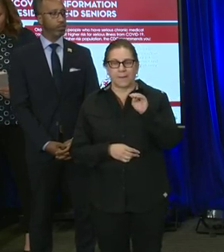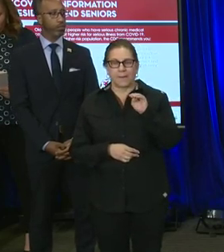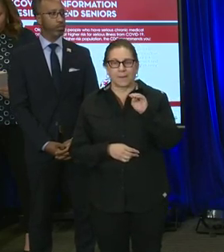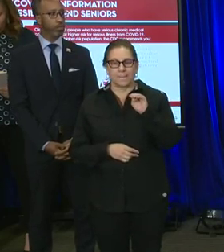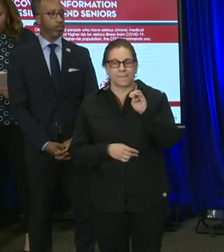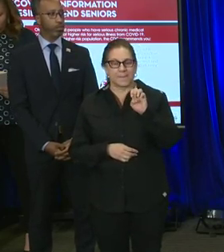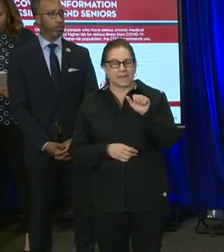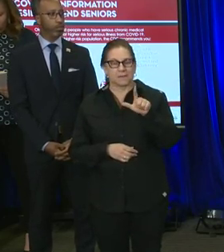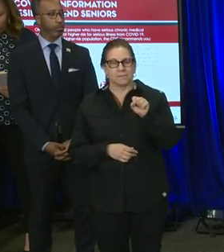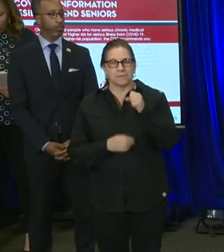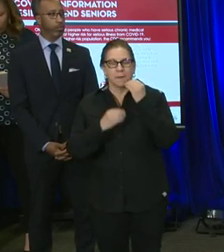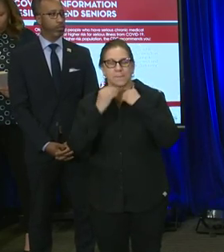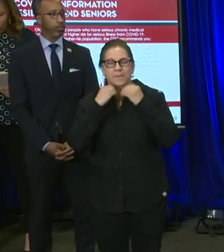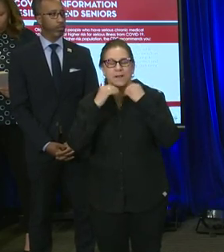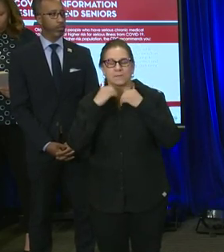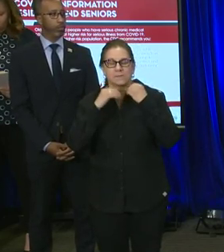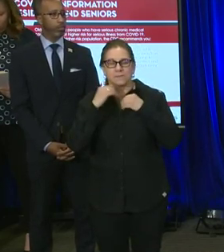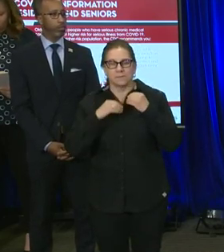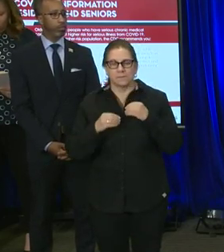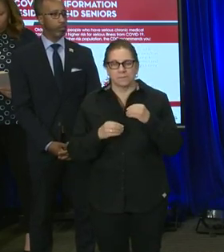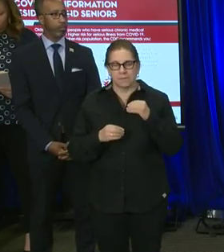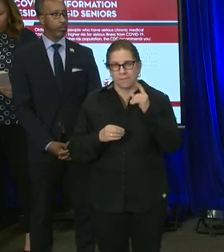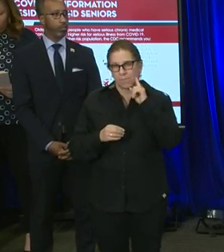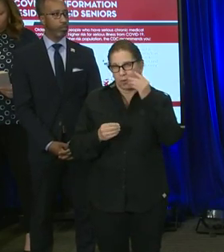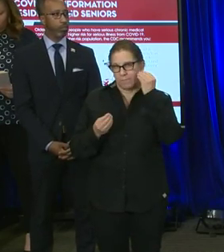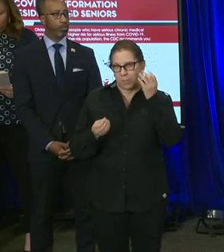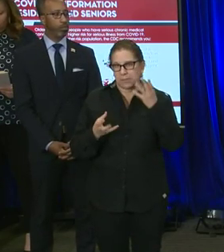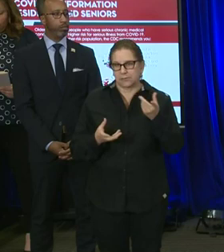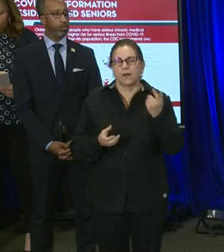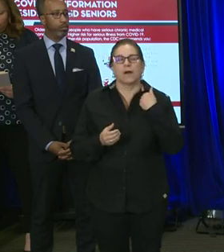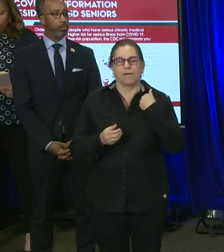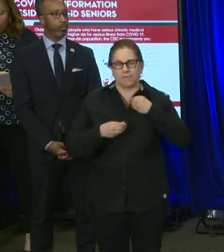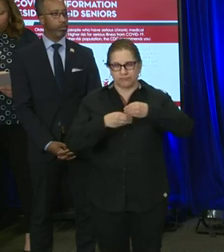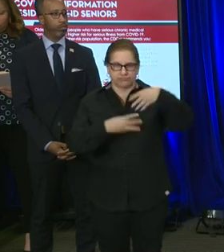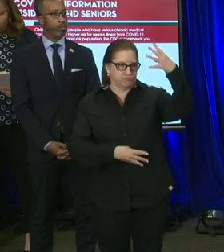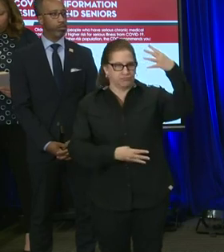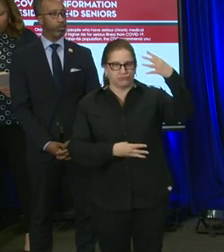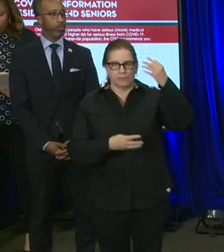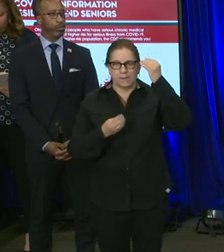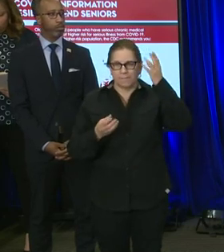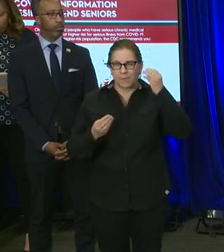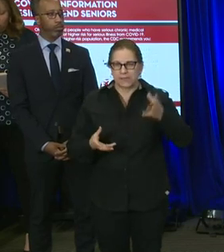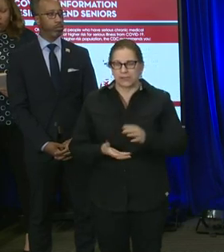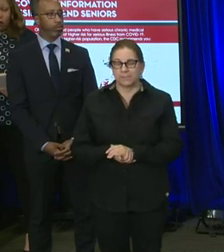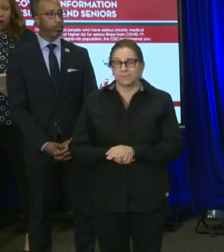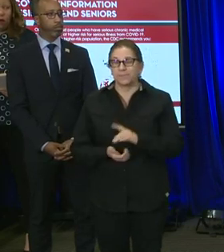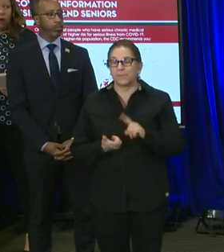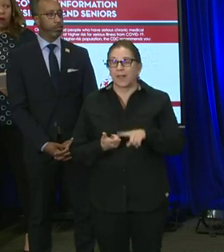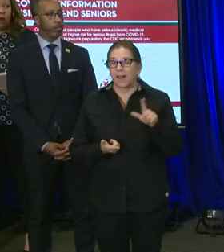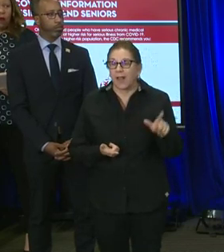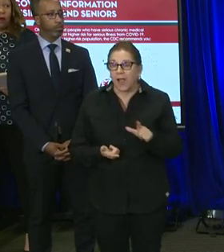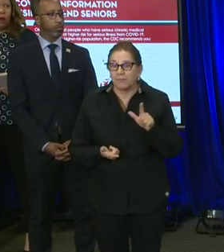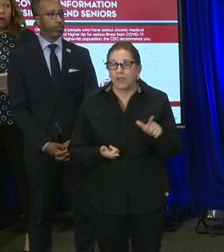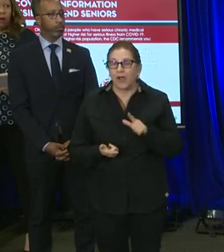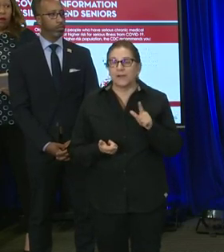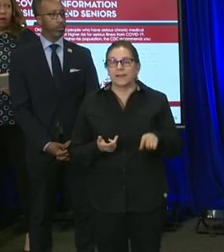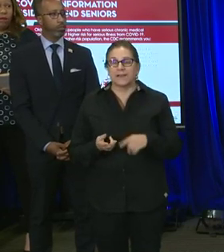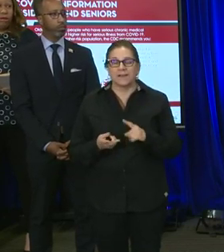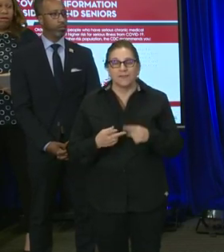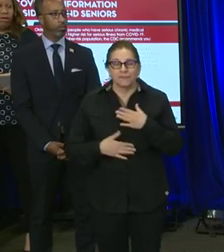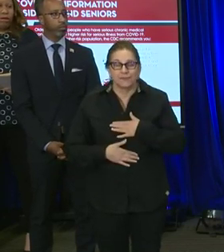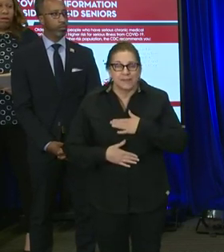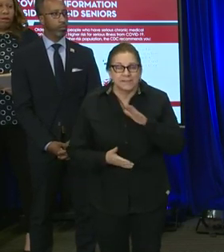recreation centers will also be extended, and libraries and rec centers are expected to reopen also on